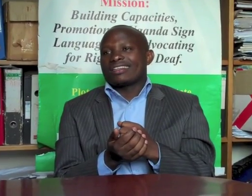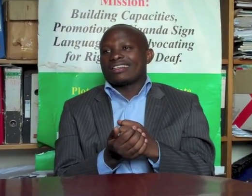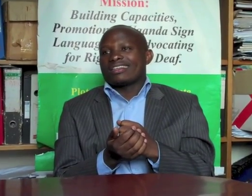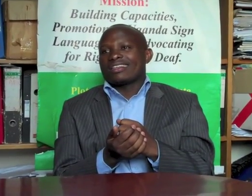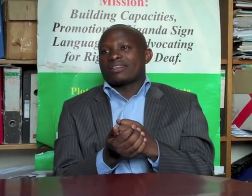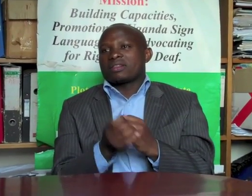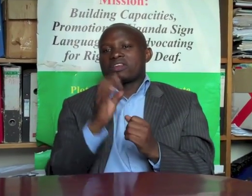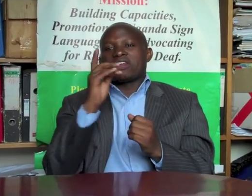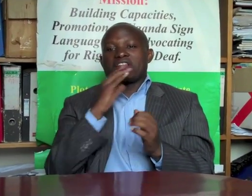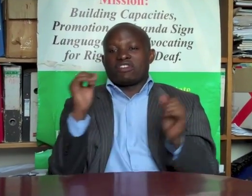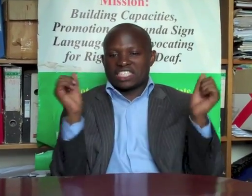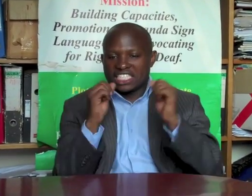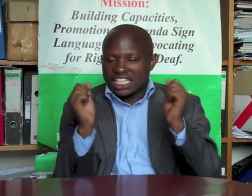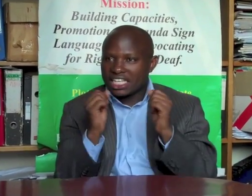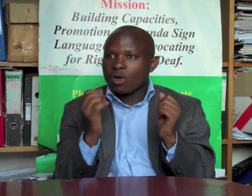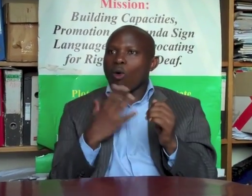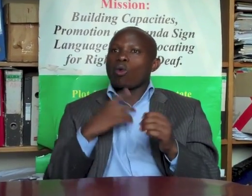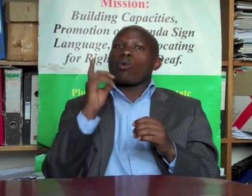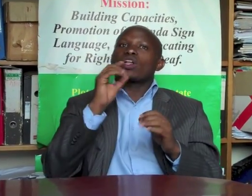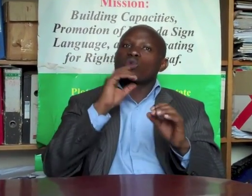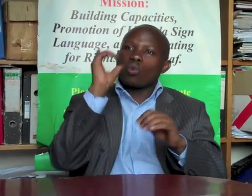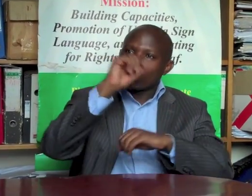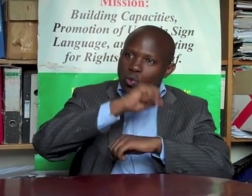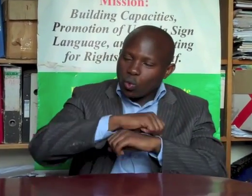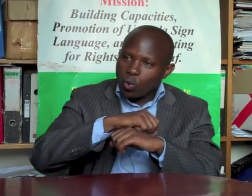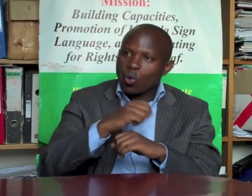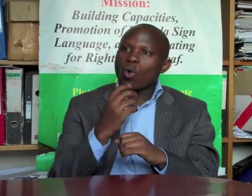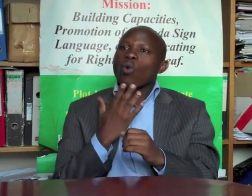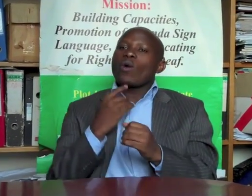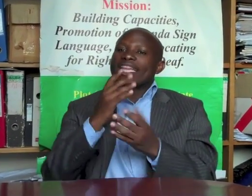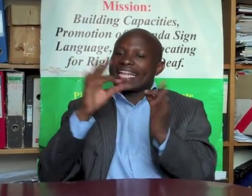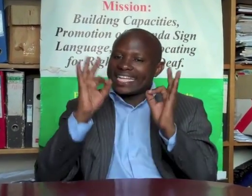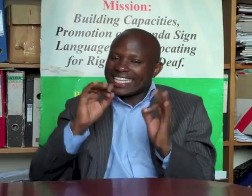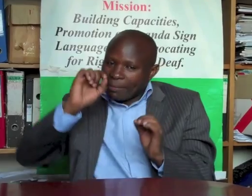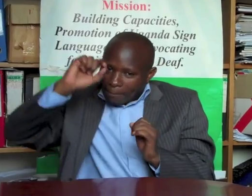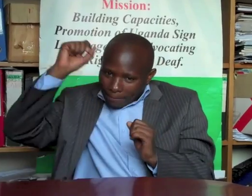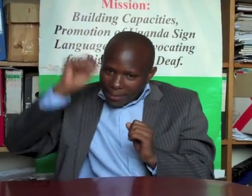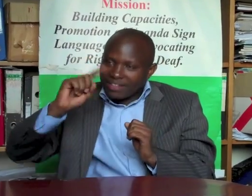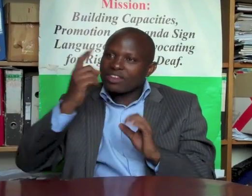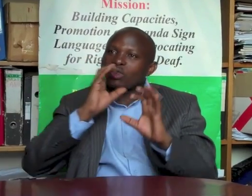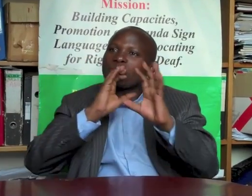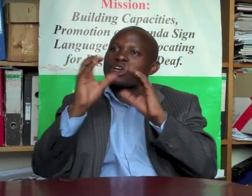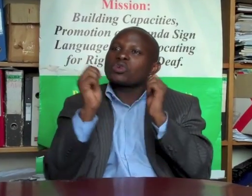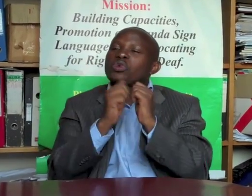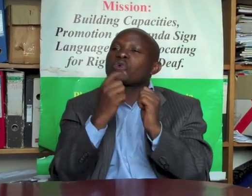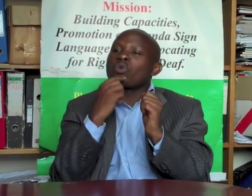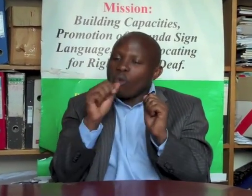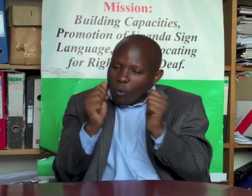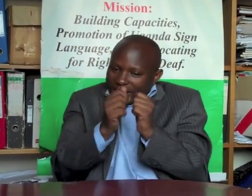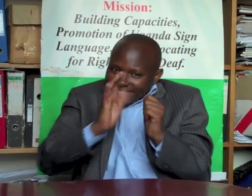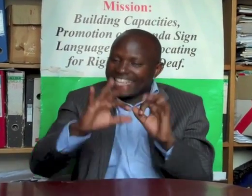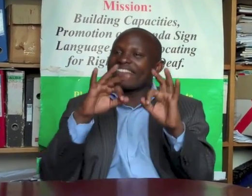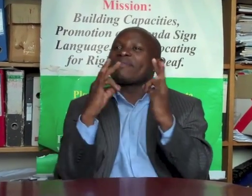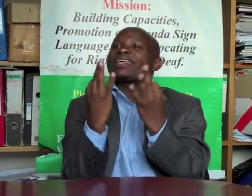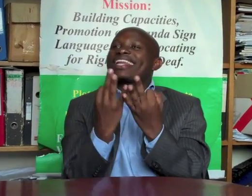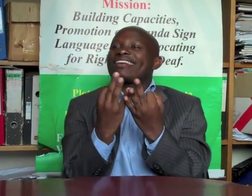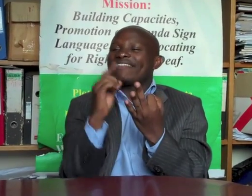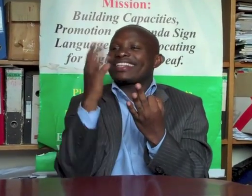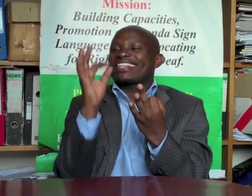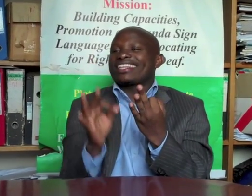and the community. If a deaf person is sick and he wants to go to school, the first thing should be communicating with the